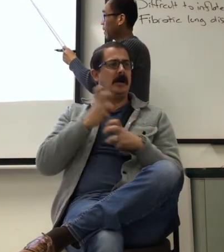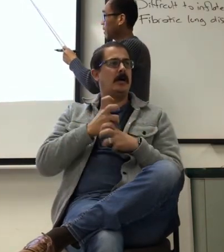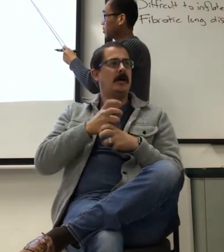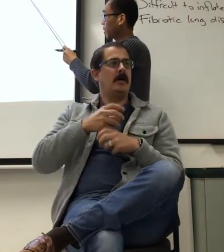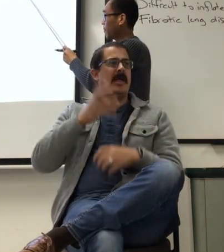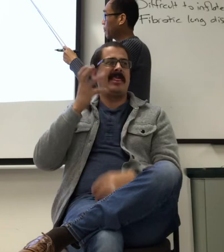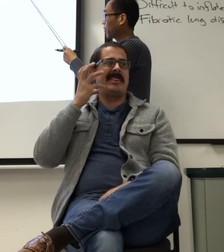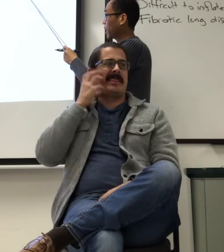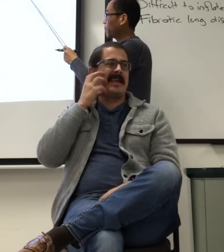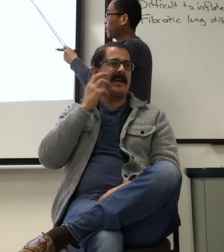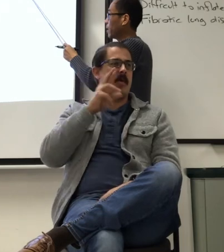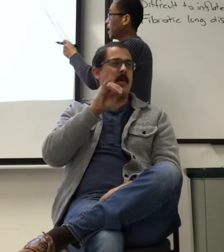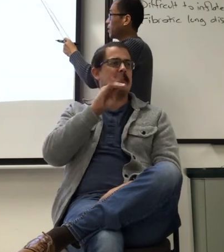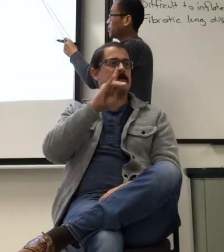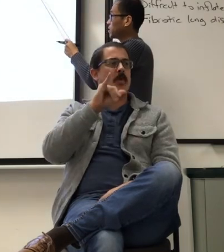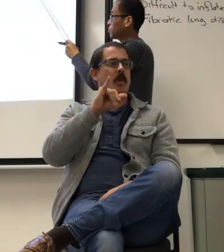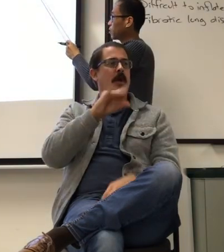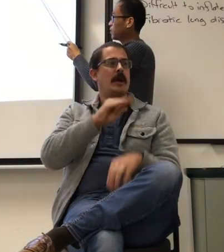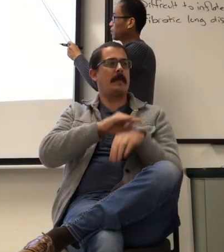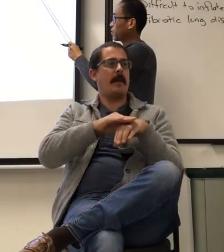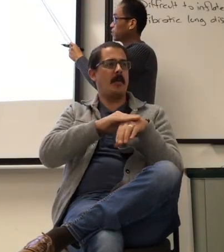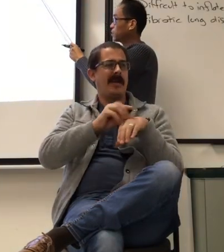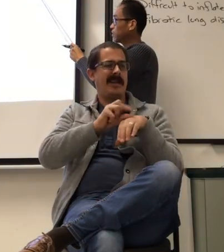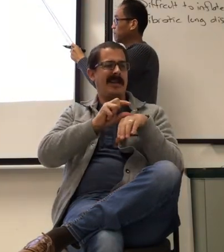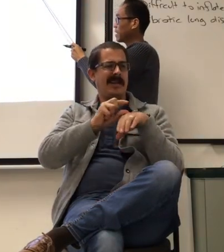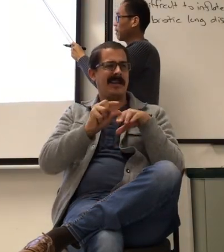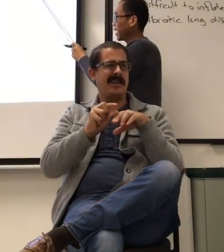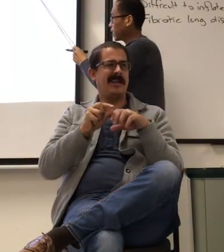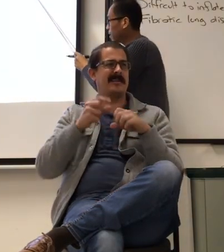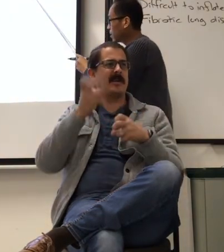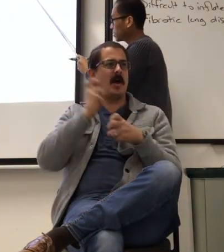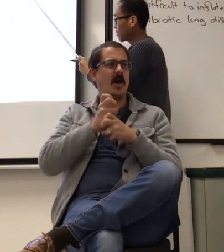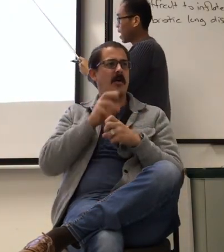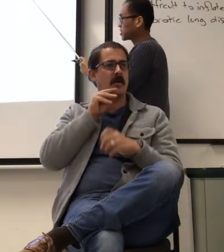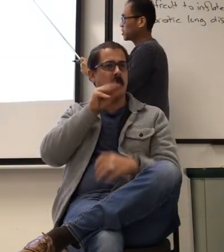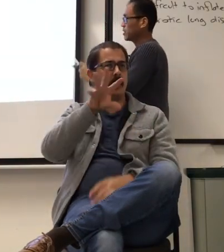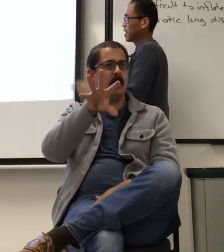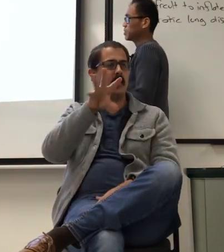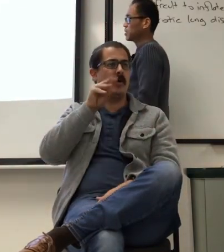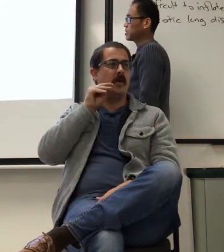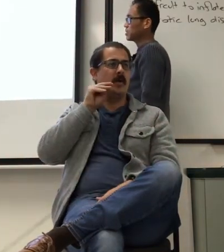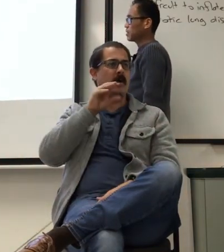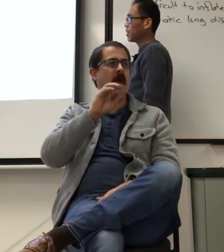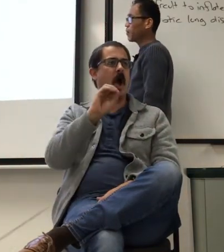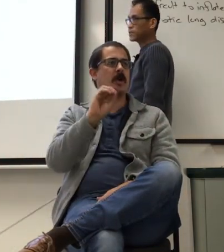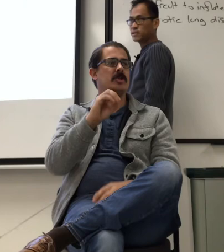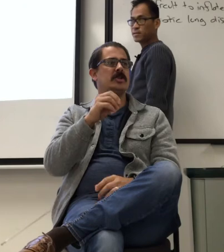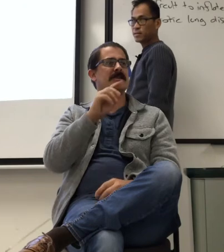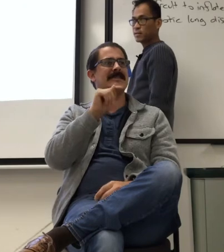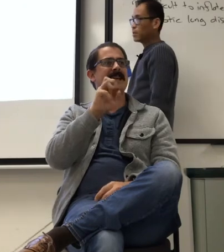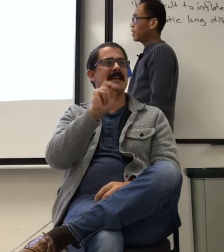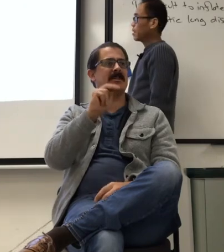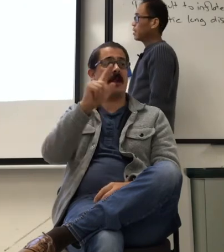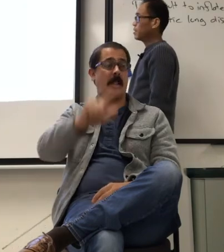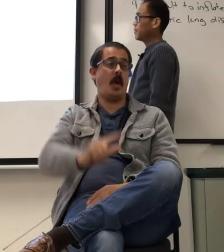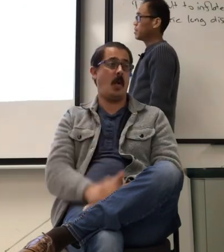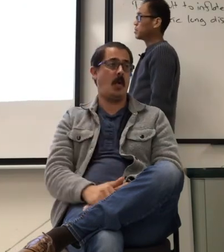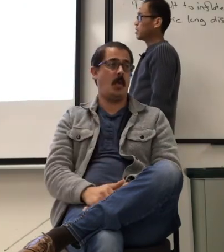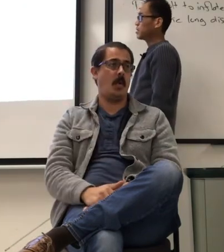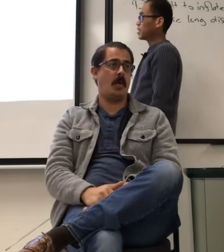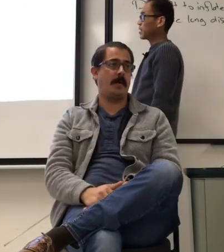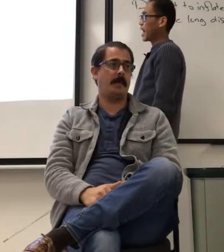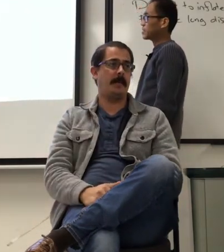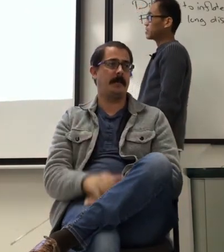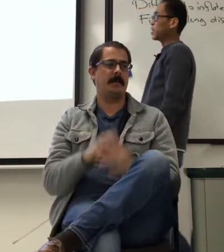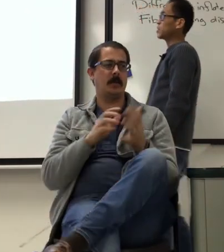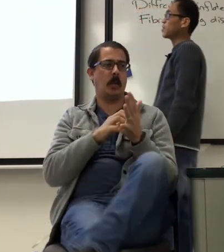thickened respiratory membrane, and this is more difficult to ventilate, so the oxygen tension is low. It's diminished in